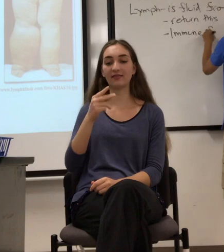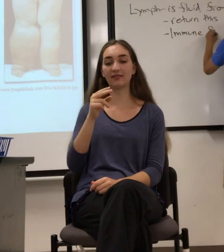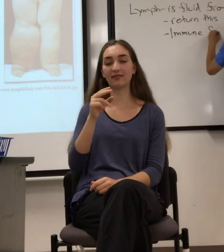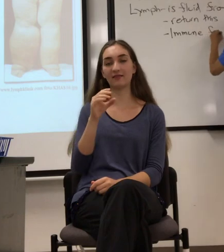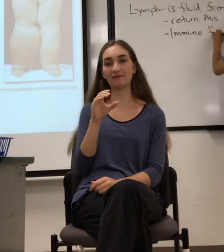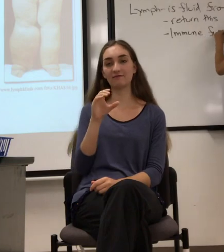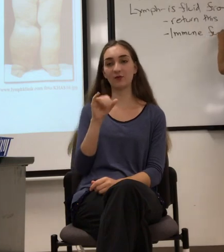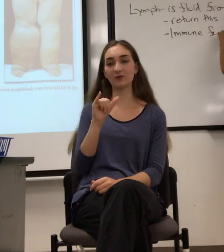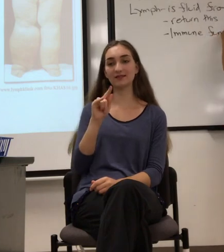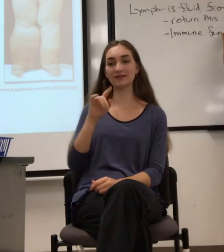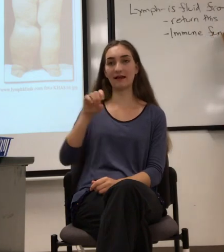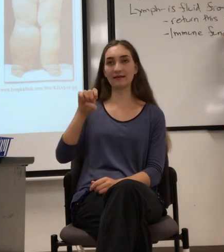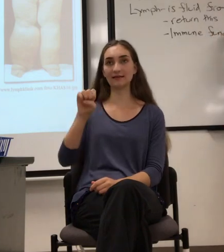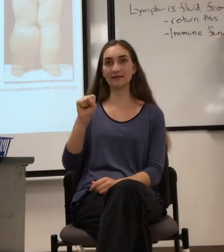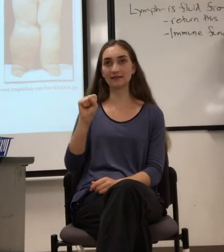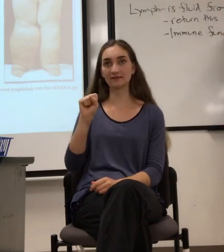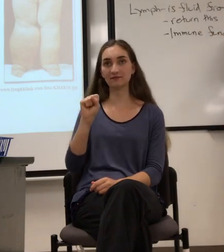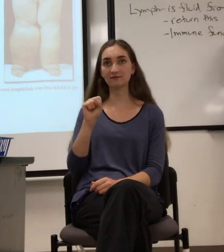Immune function.